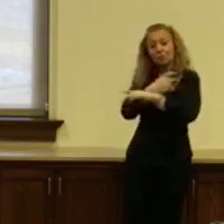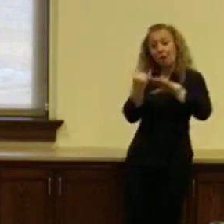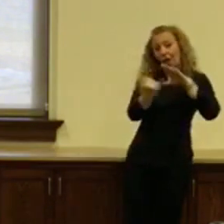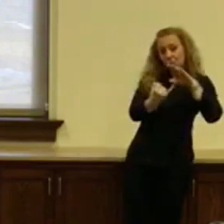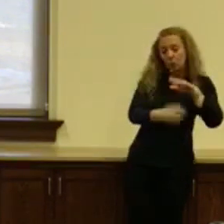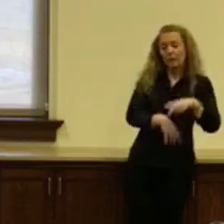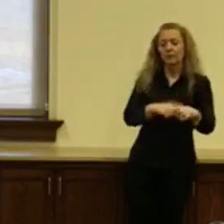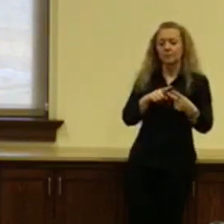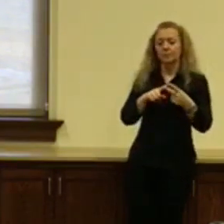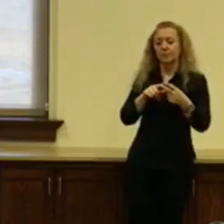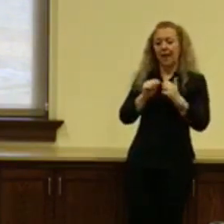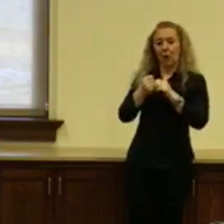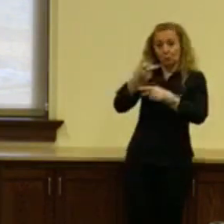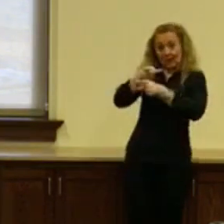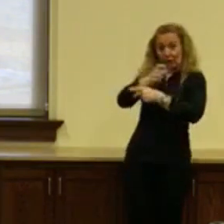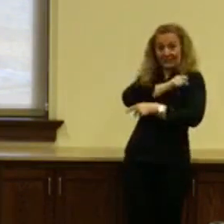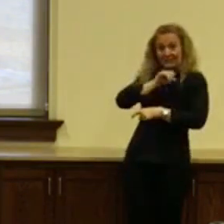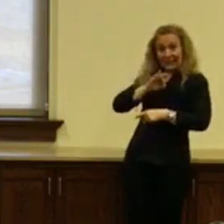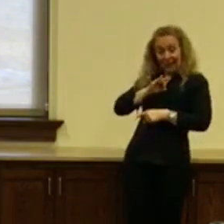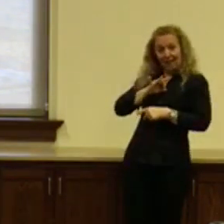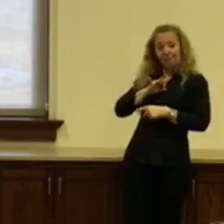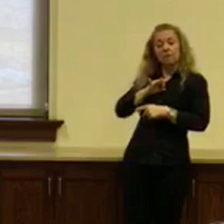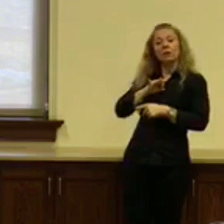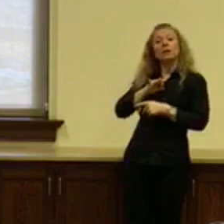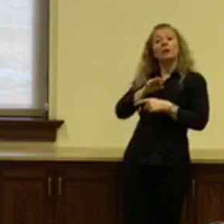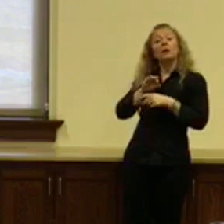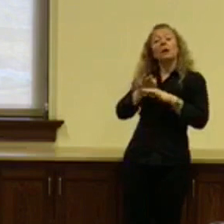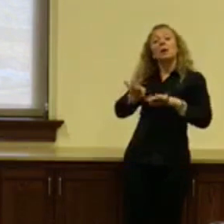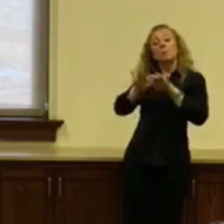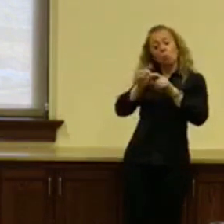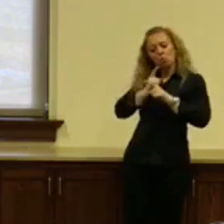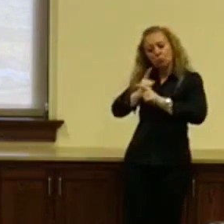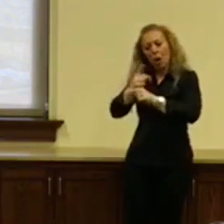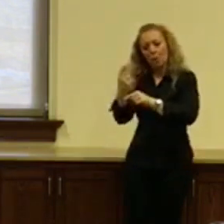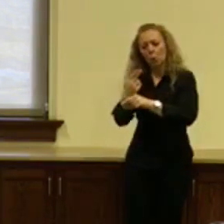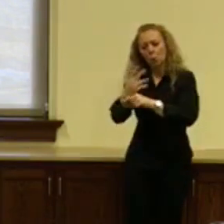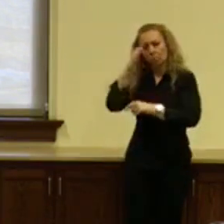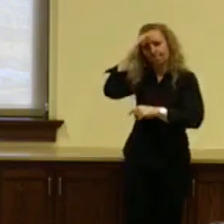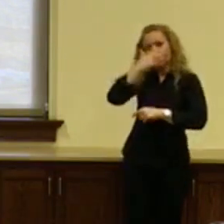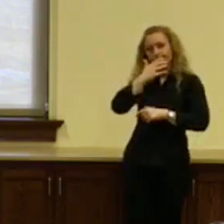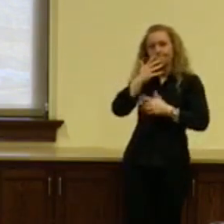how to take care of their staff with proper use of protective equipment,